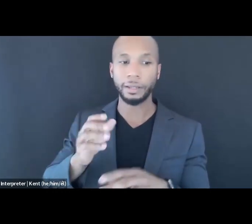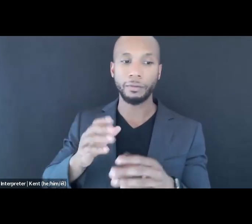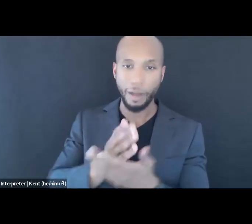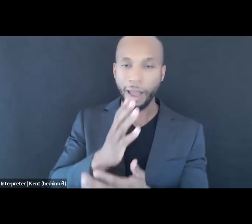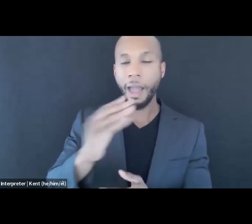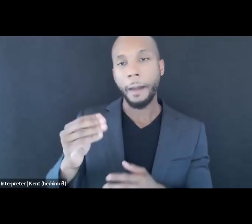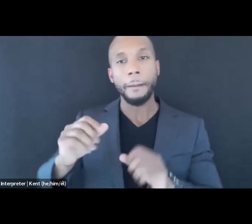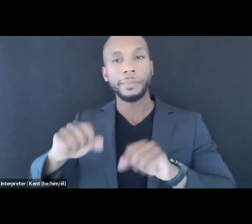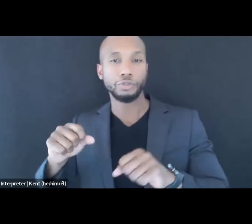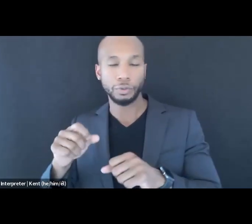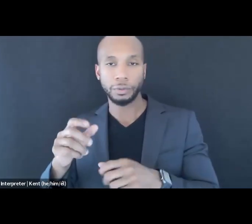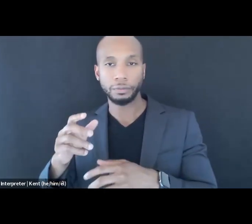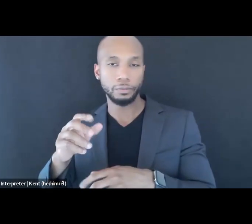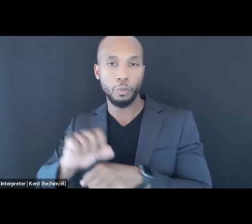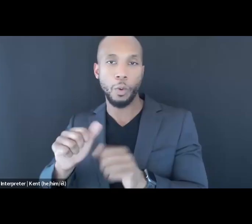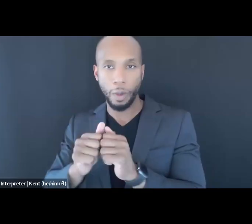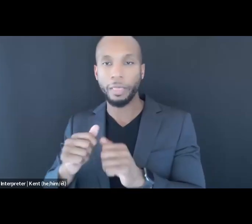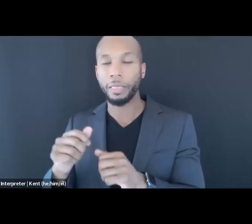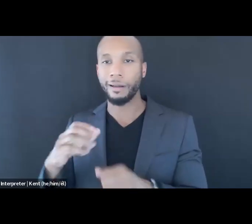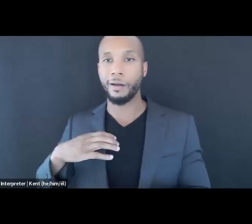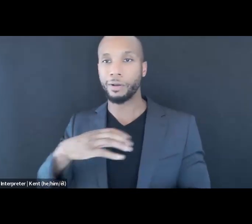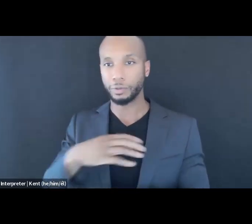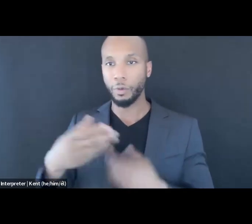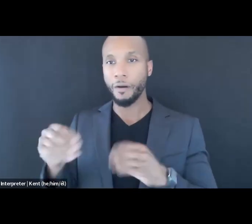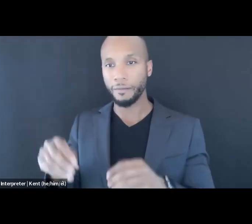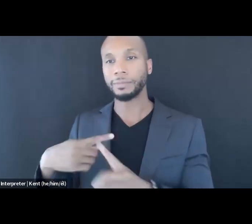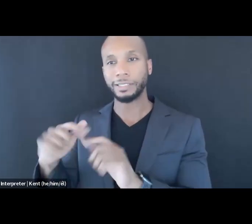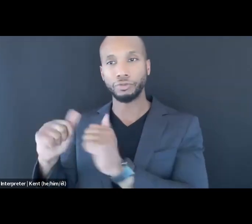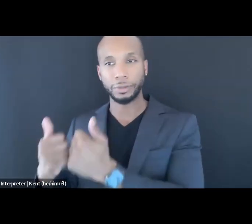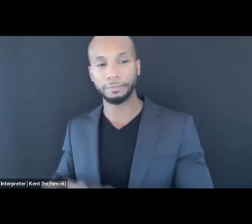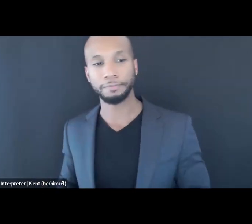potentially work with congressional offices and agency.